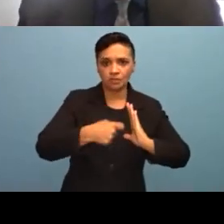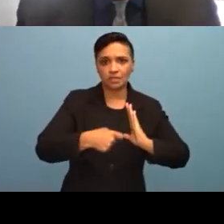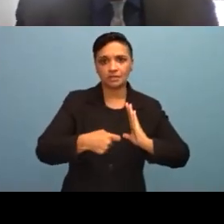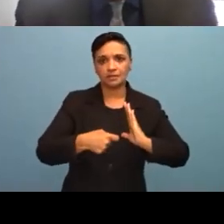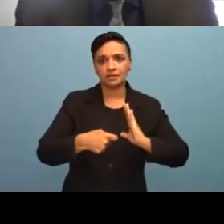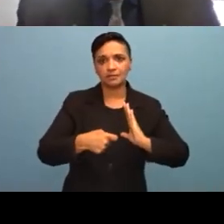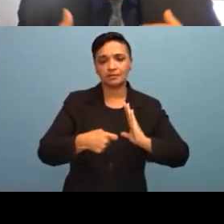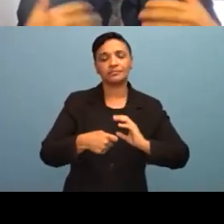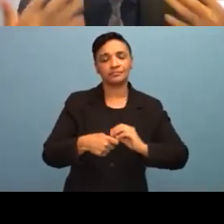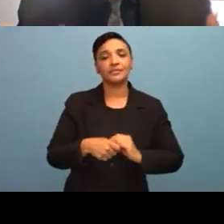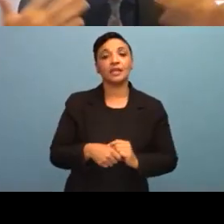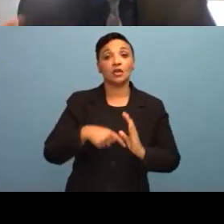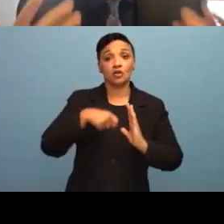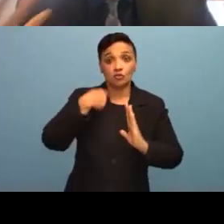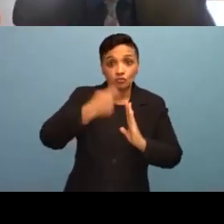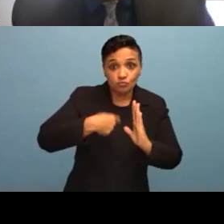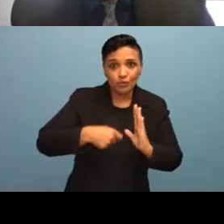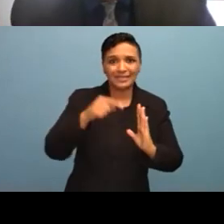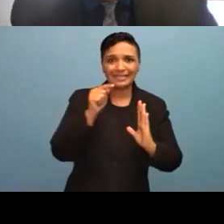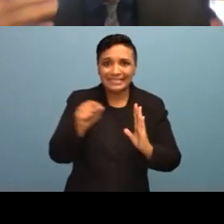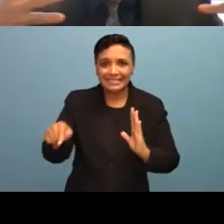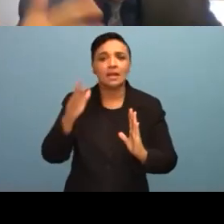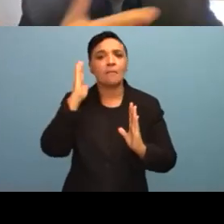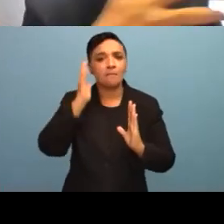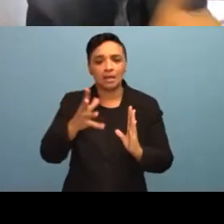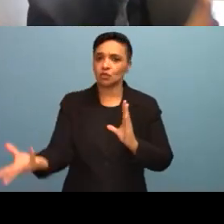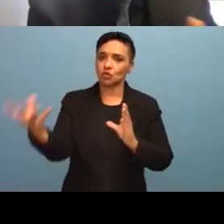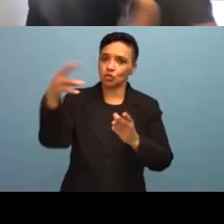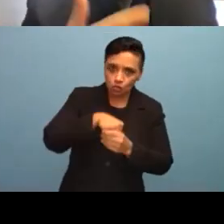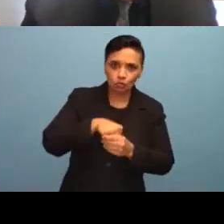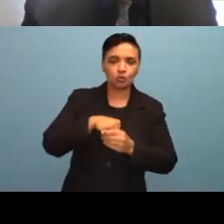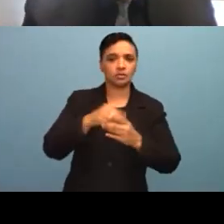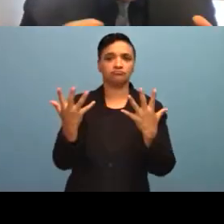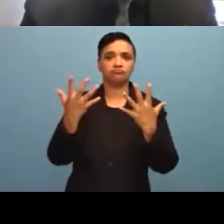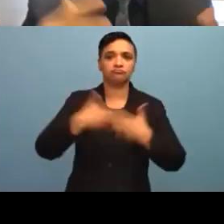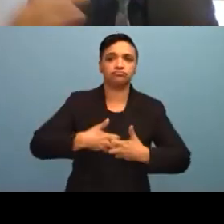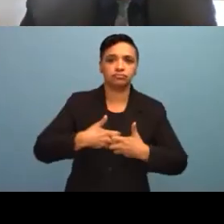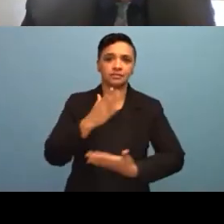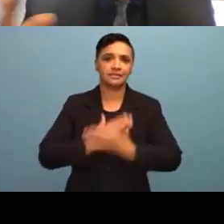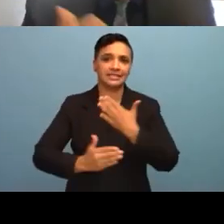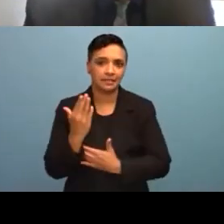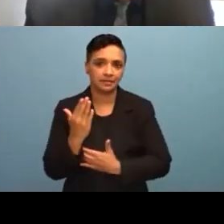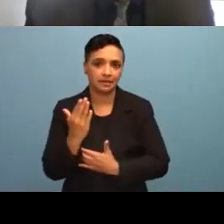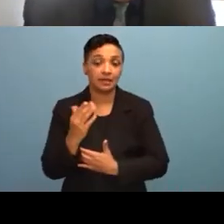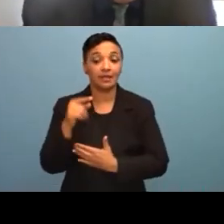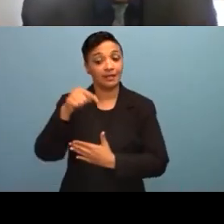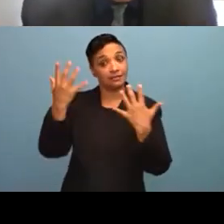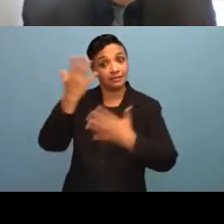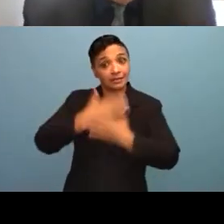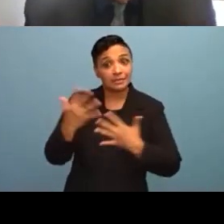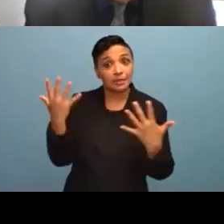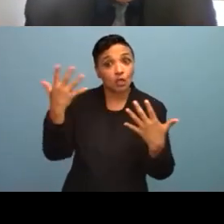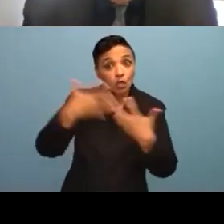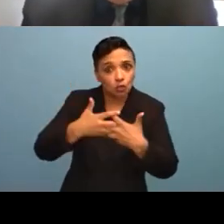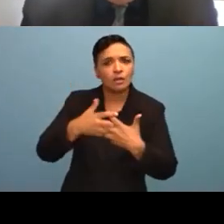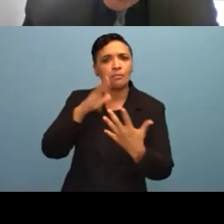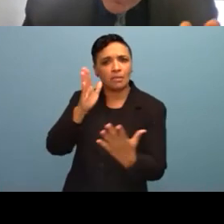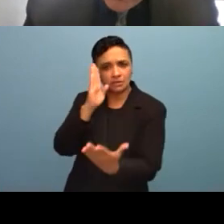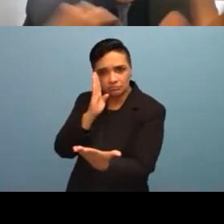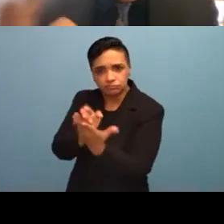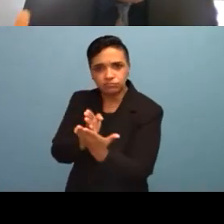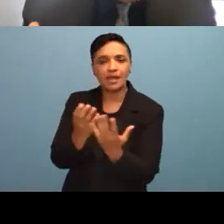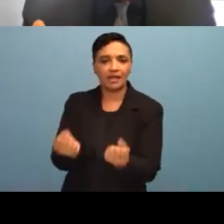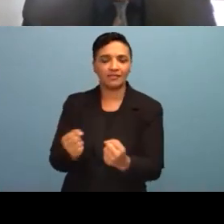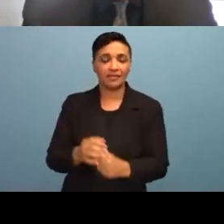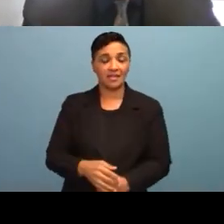every project at the World Bank will be disability inclusive with specific aspects to deal with that. So I think there has been quite